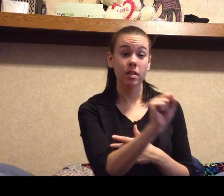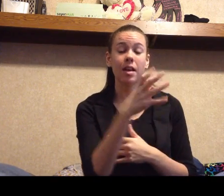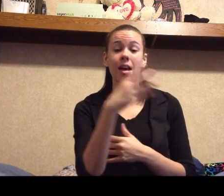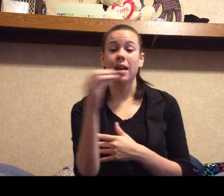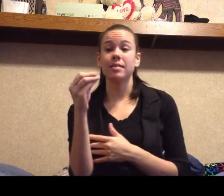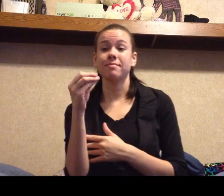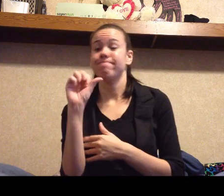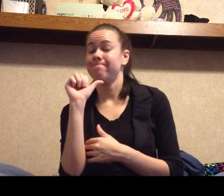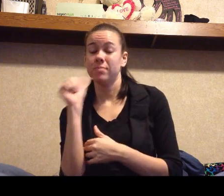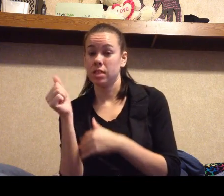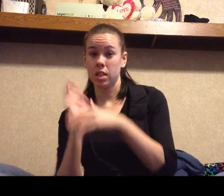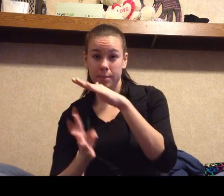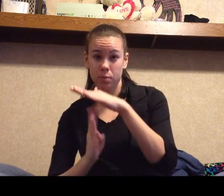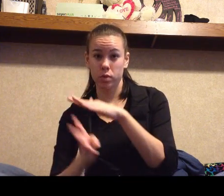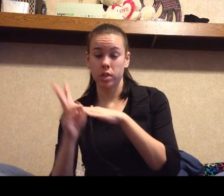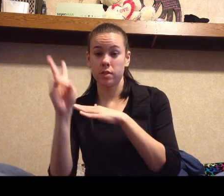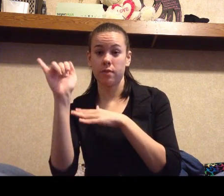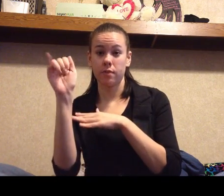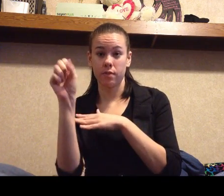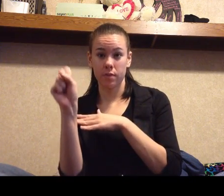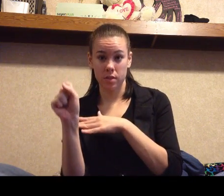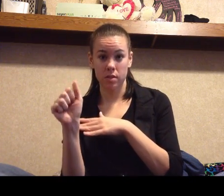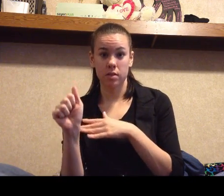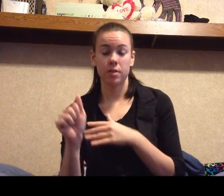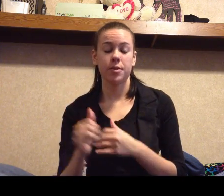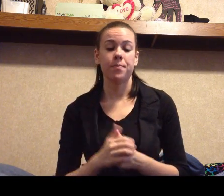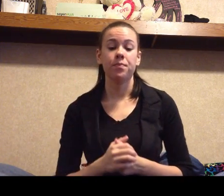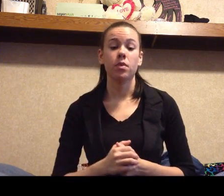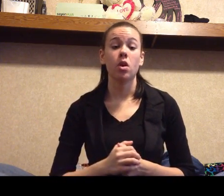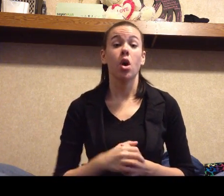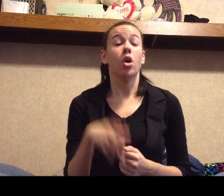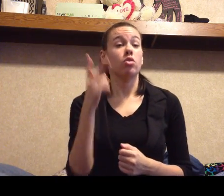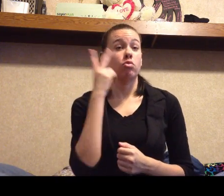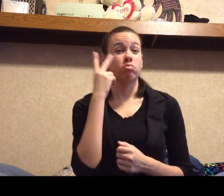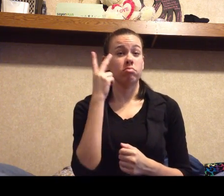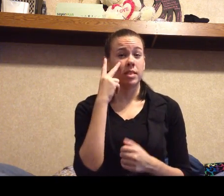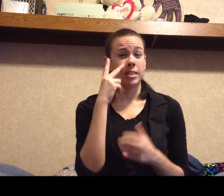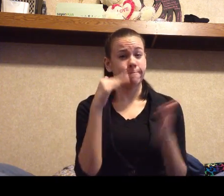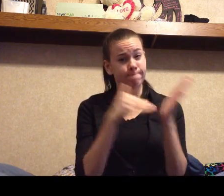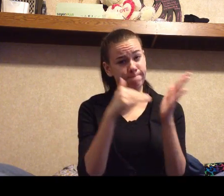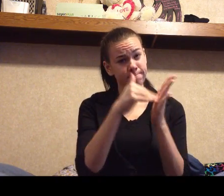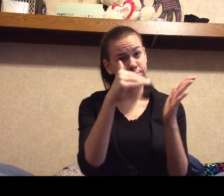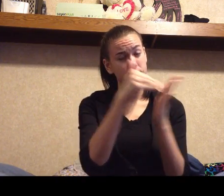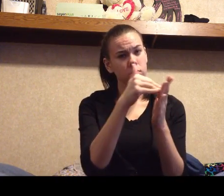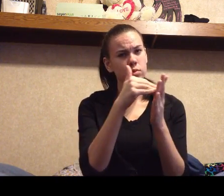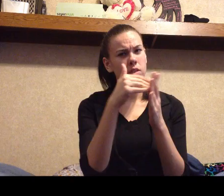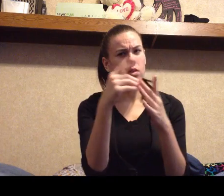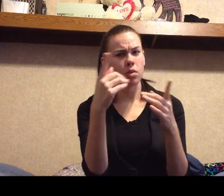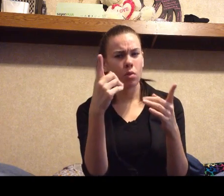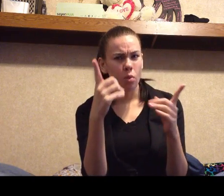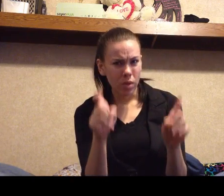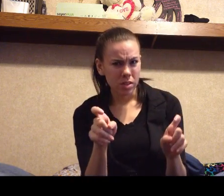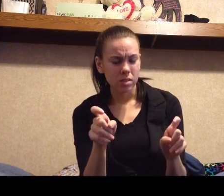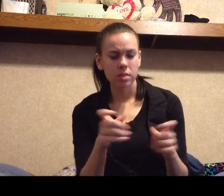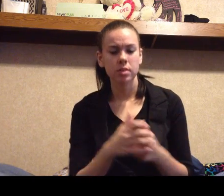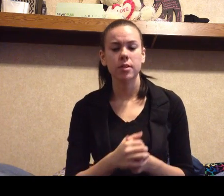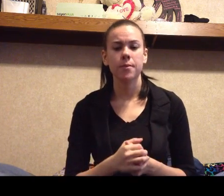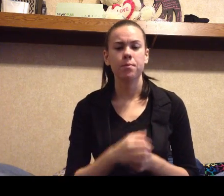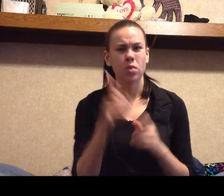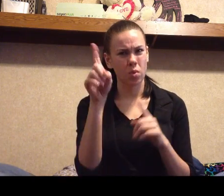you will find several frequently asked questions for each of the three processes. And under the last tab of your notebooks, you